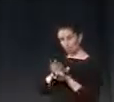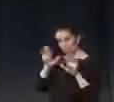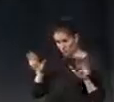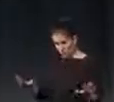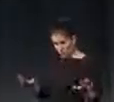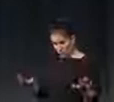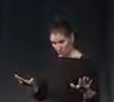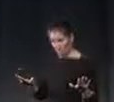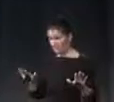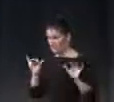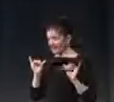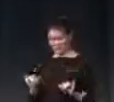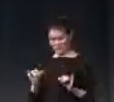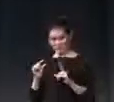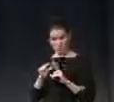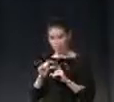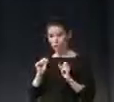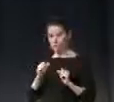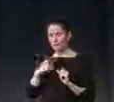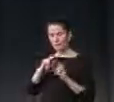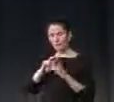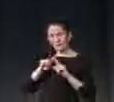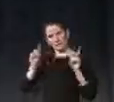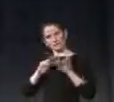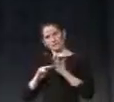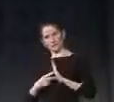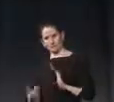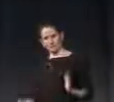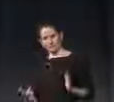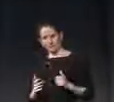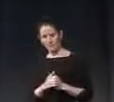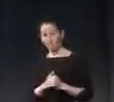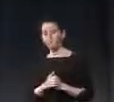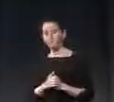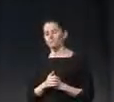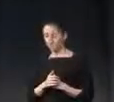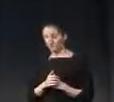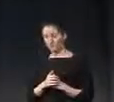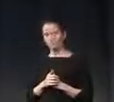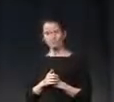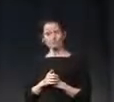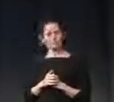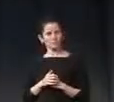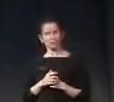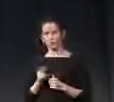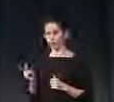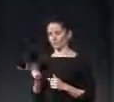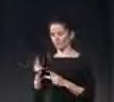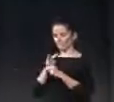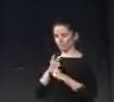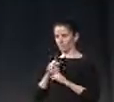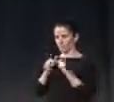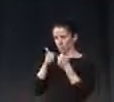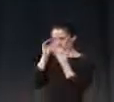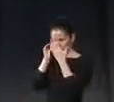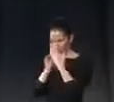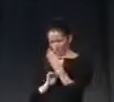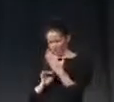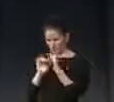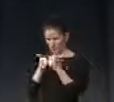Bell and Dudley investigated the manifold forms in which words could be represented and how they could be conveyed to different